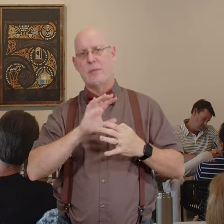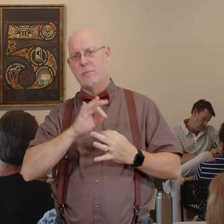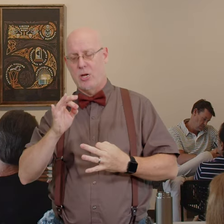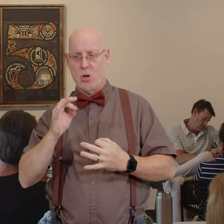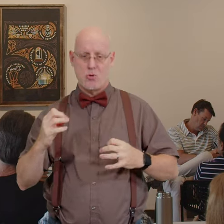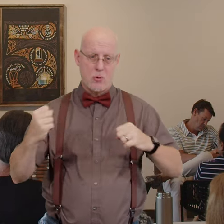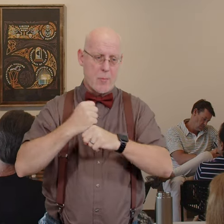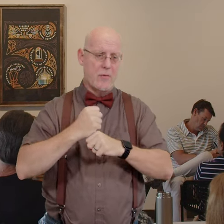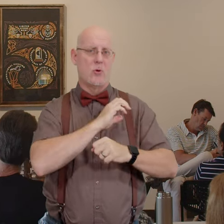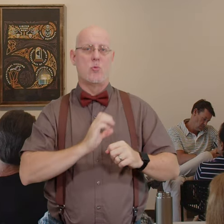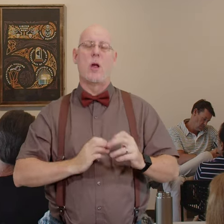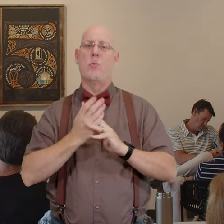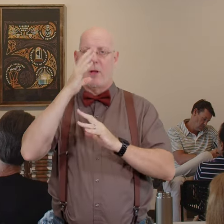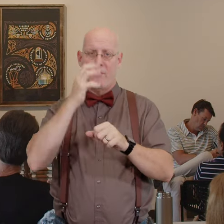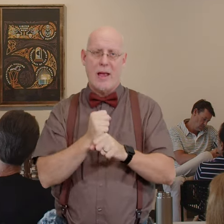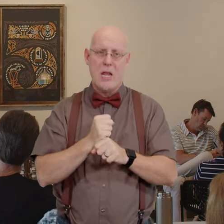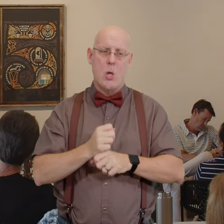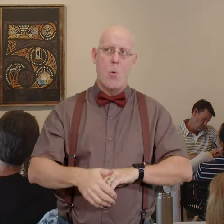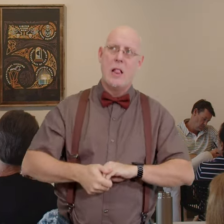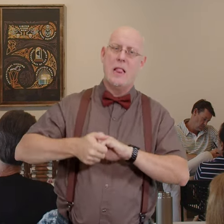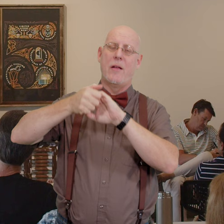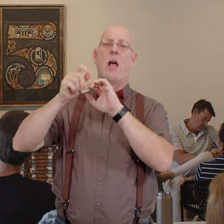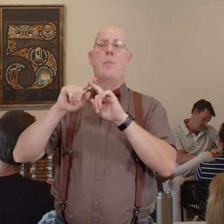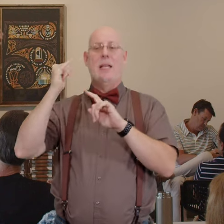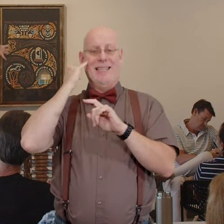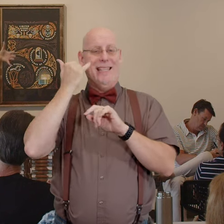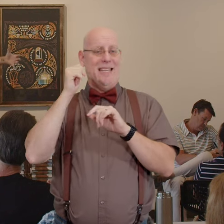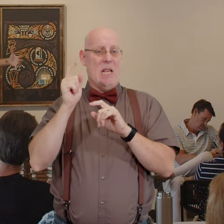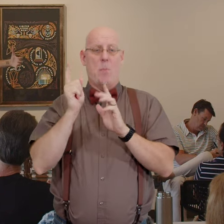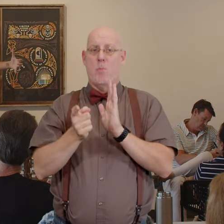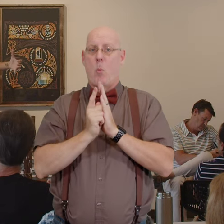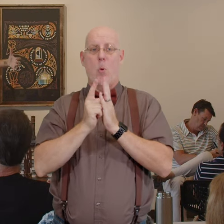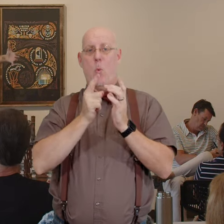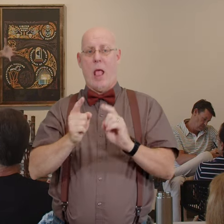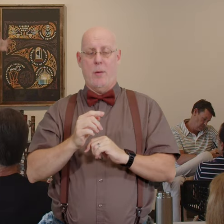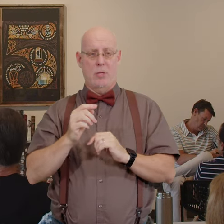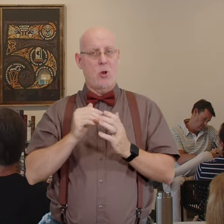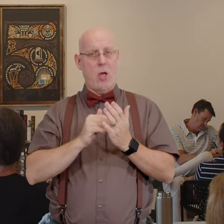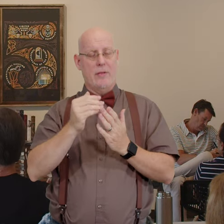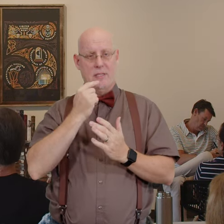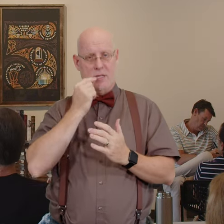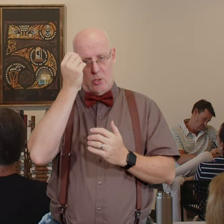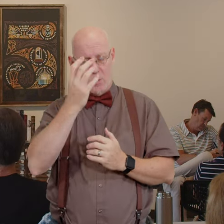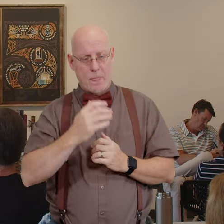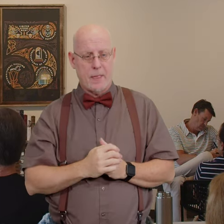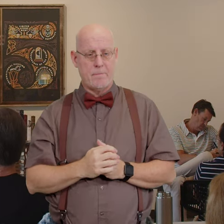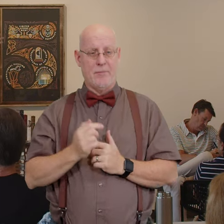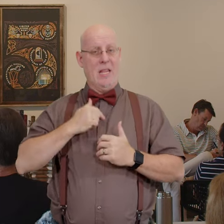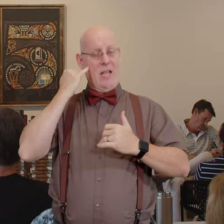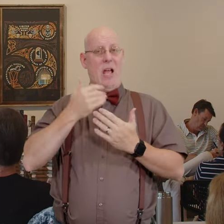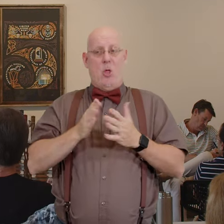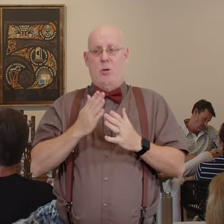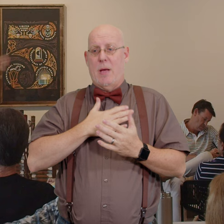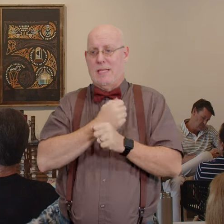Spirit, we grab hold of Christ by faith, we are lifted to safety. But if at any moment, which happens for us, I've often said, told you guys, if